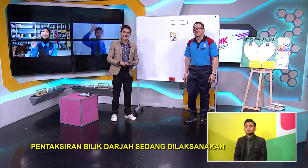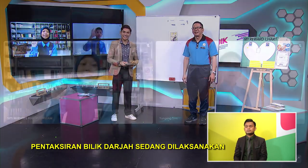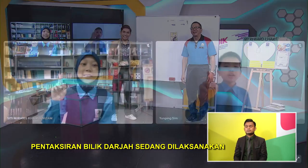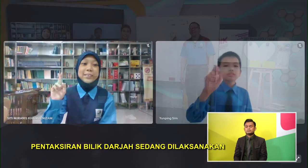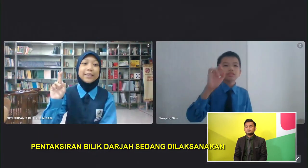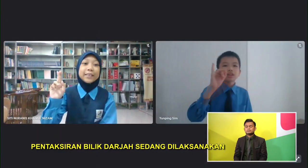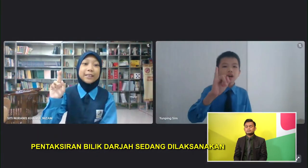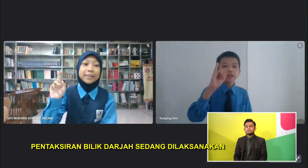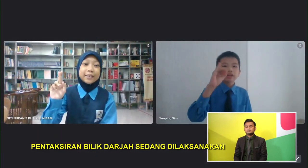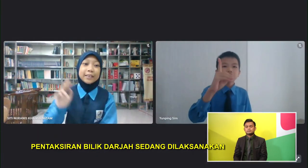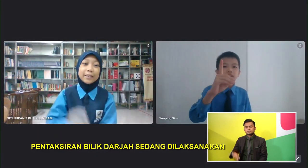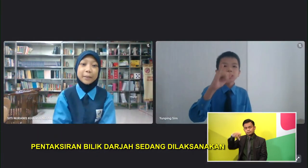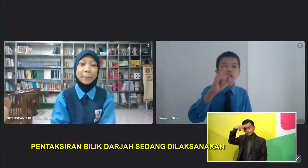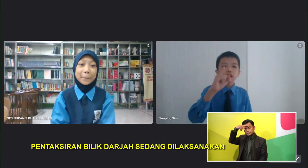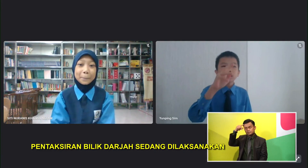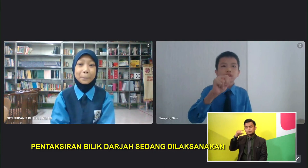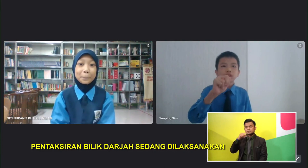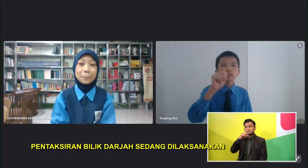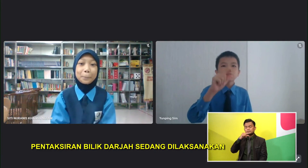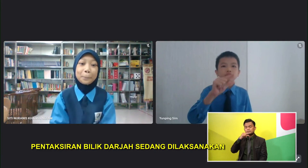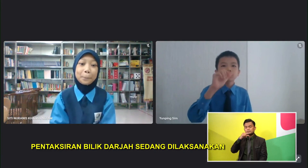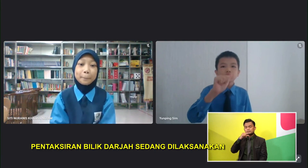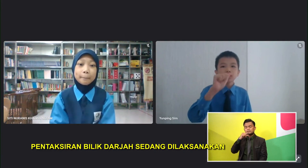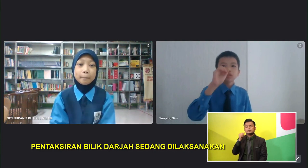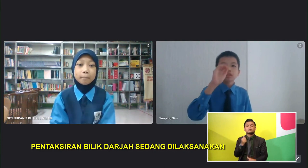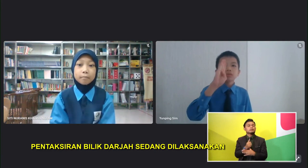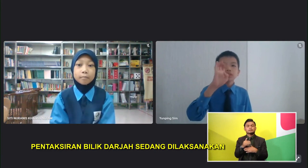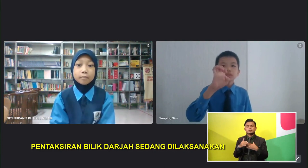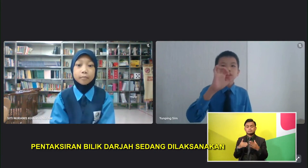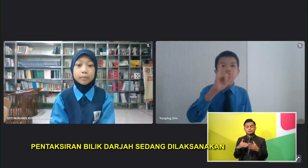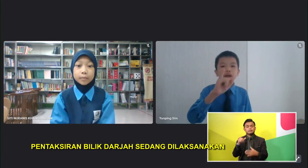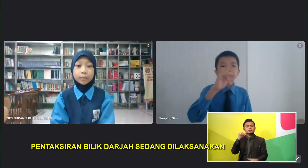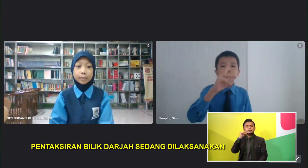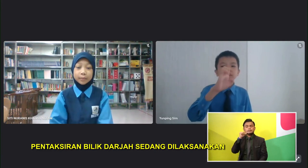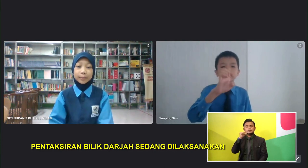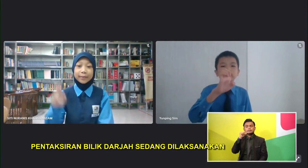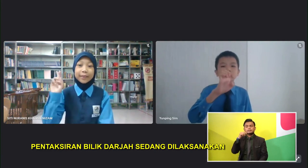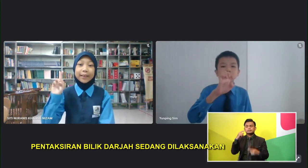want to try. Okay. Okay, Anis, okay, Anis is trying. Well. Okay, Anis, go ahead.